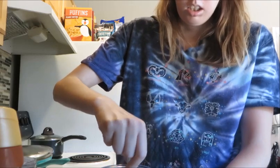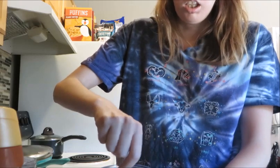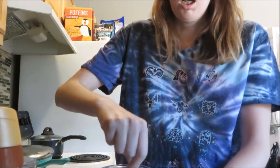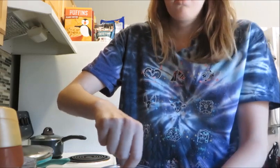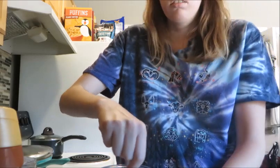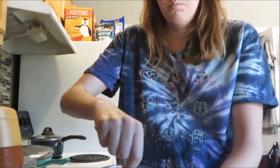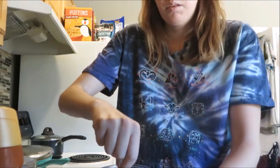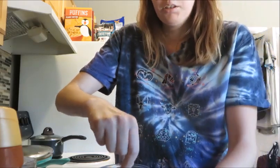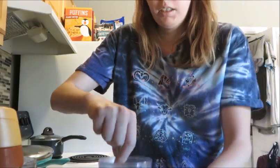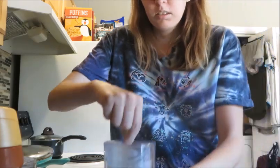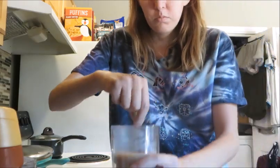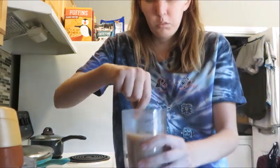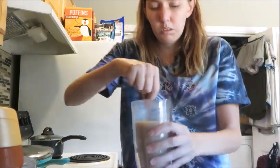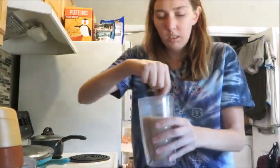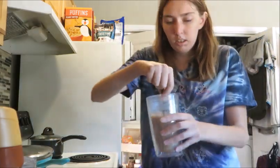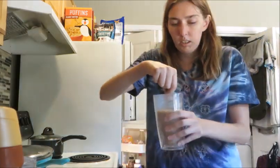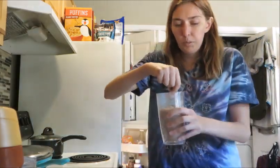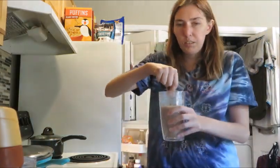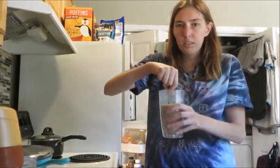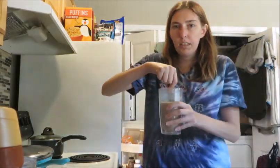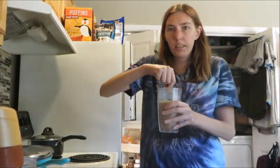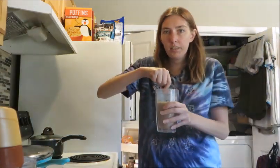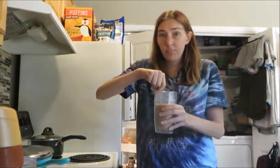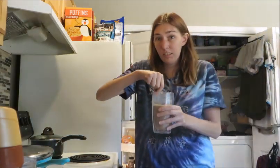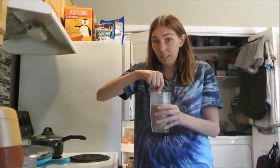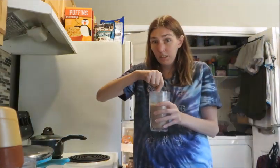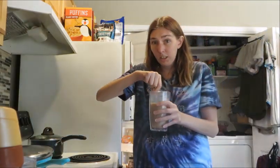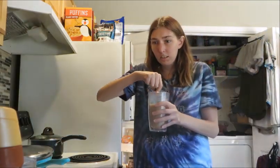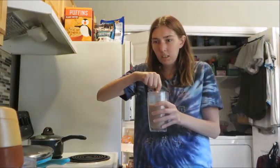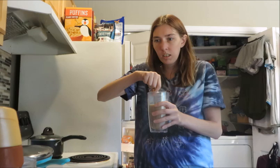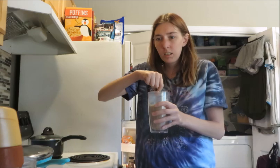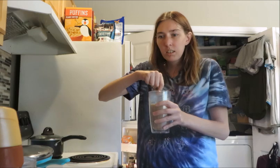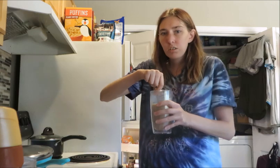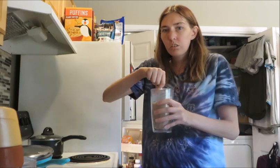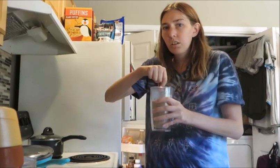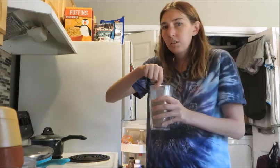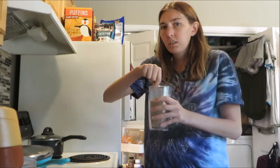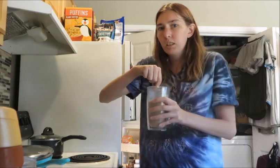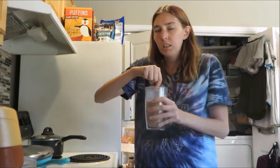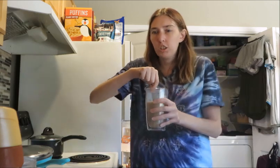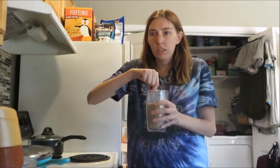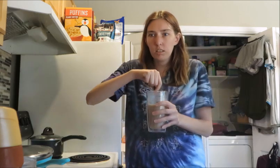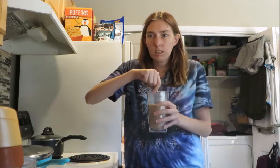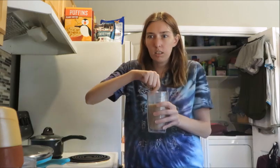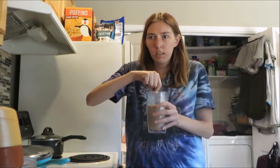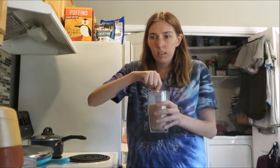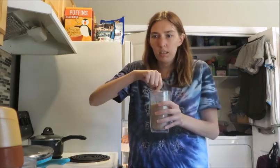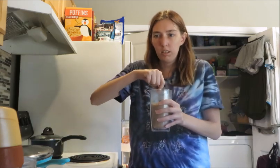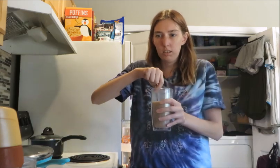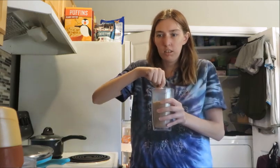Oh, by the way, what's in this cup is a vanilla chai tea, so it's not your standard chai tea either,